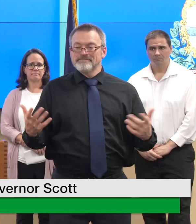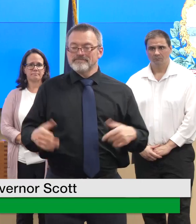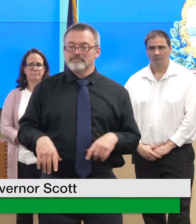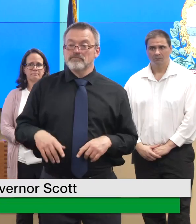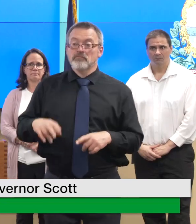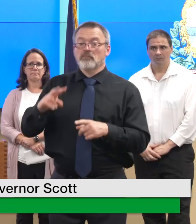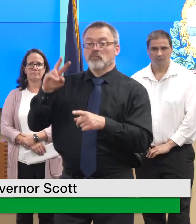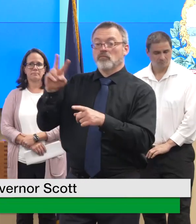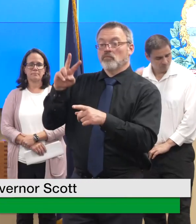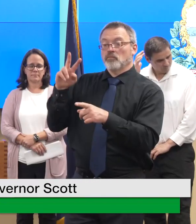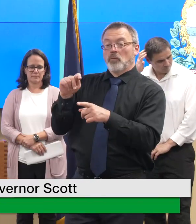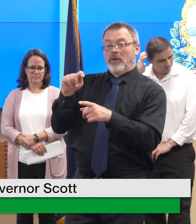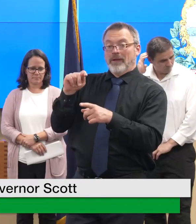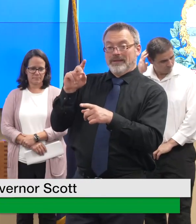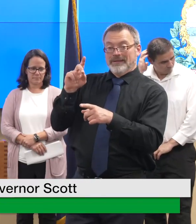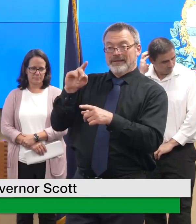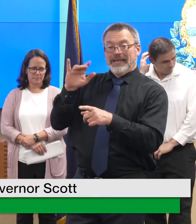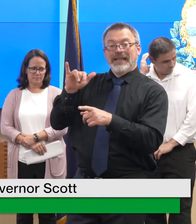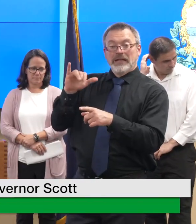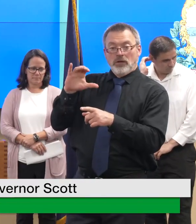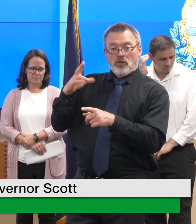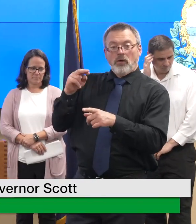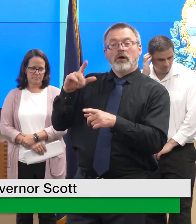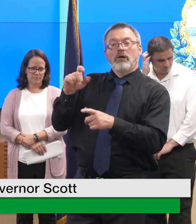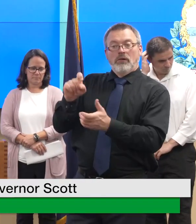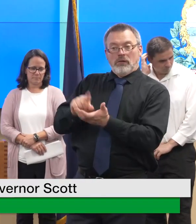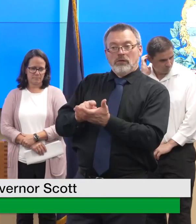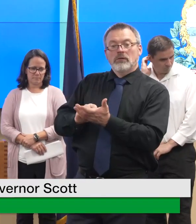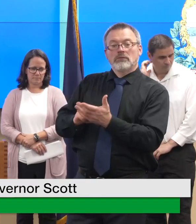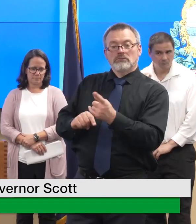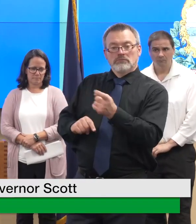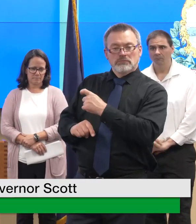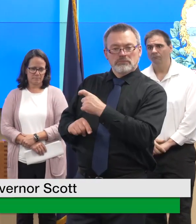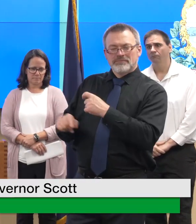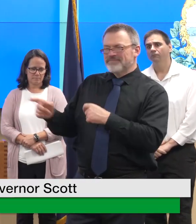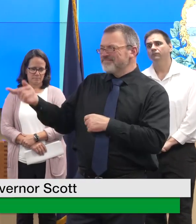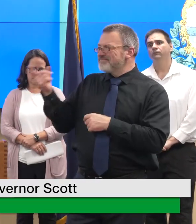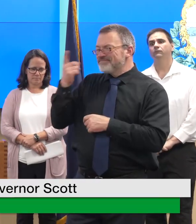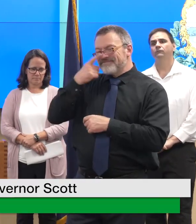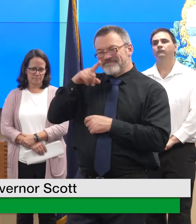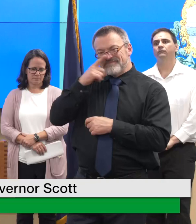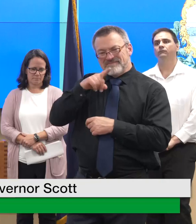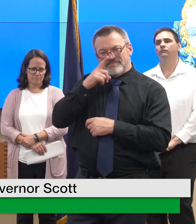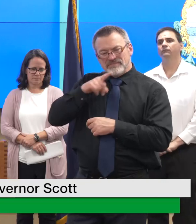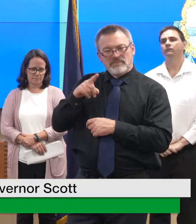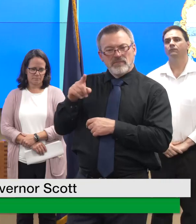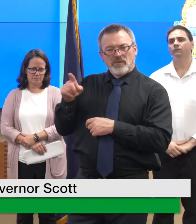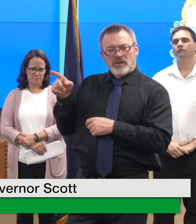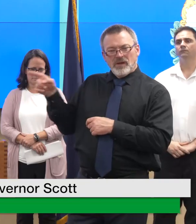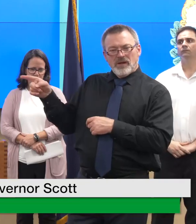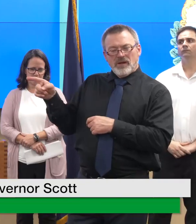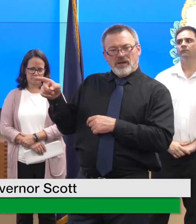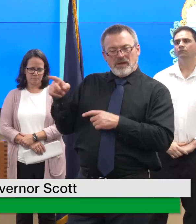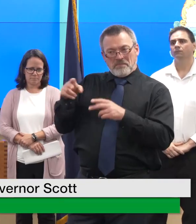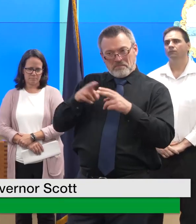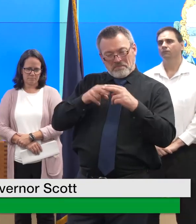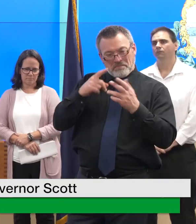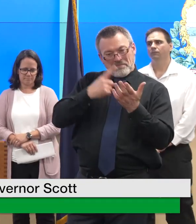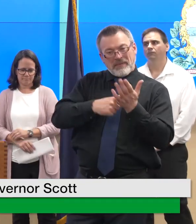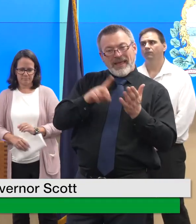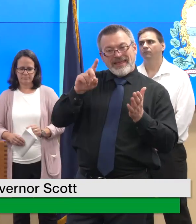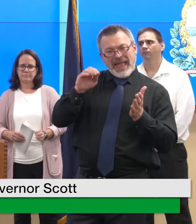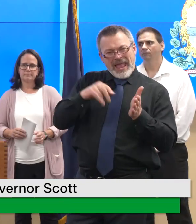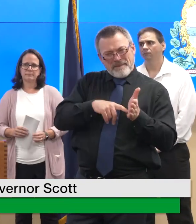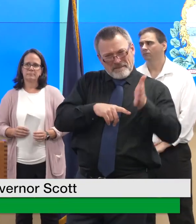I wonder if you or Secretary Moore could expand on your statement that building a new flood control dam in Vermont is an